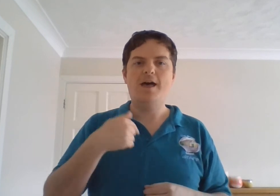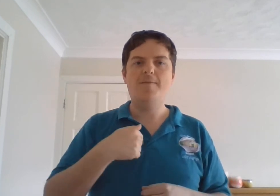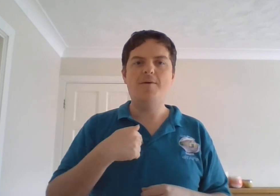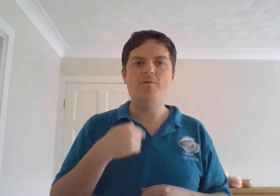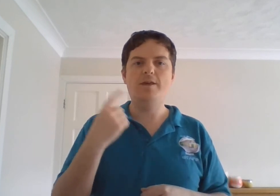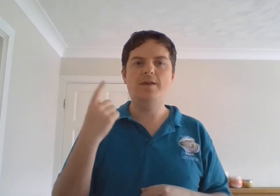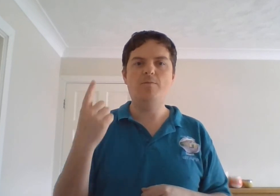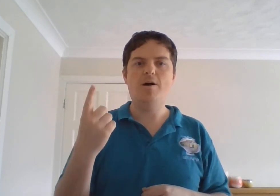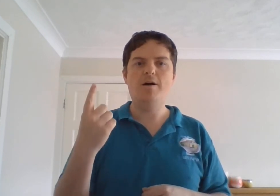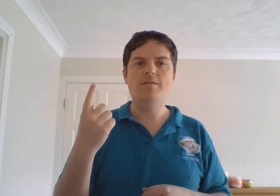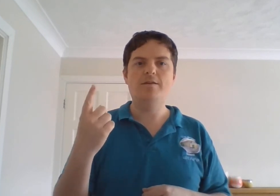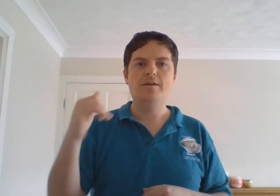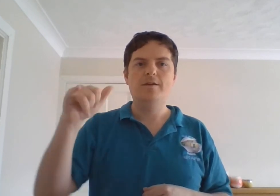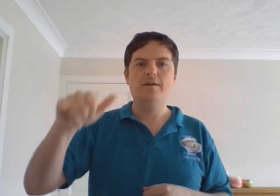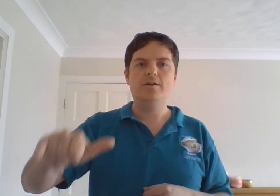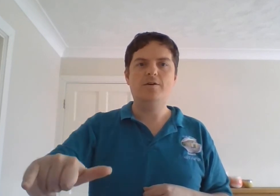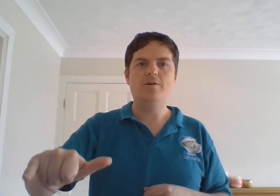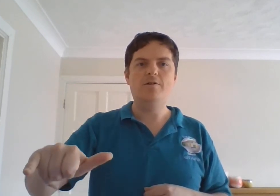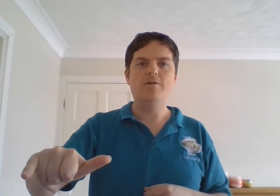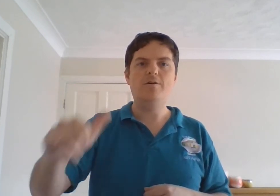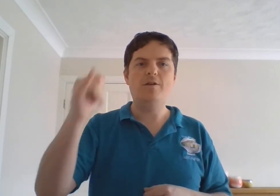I'm only one call away.